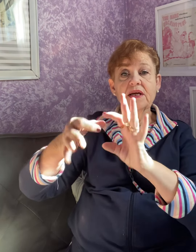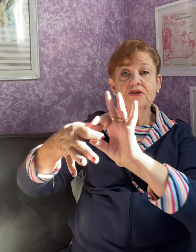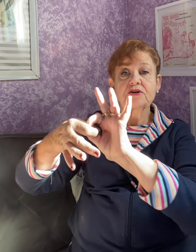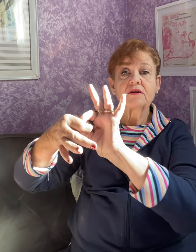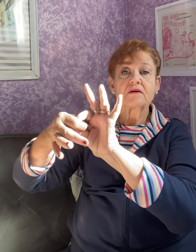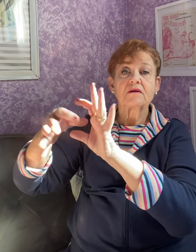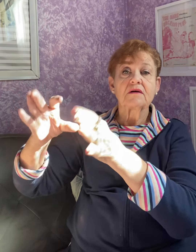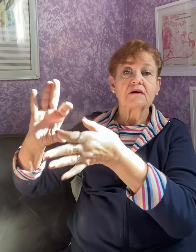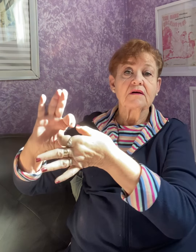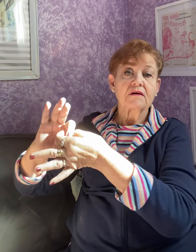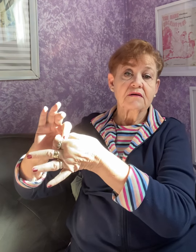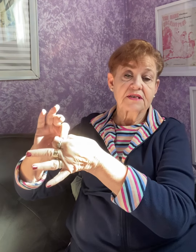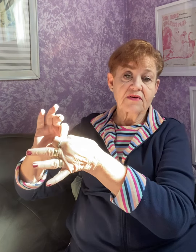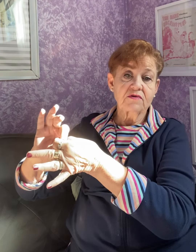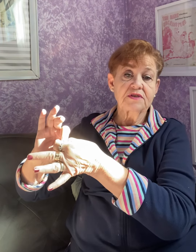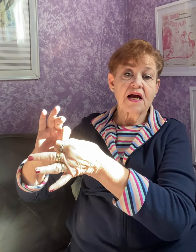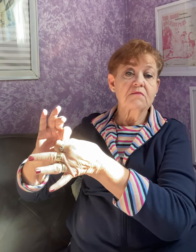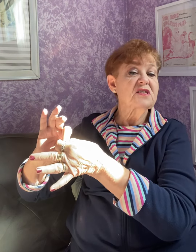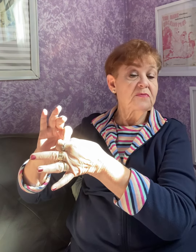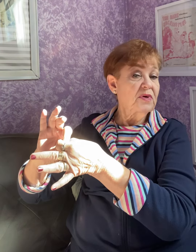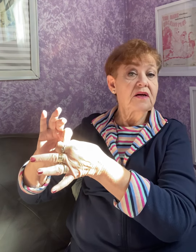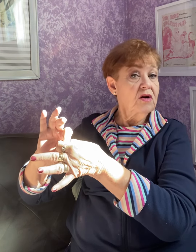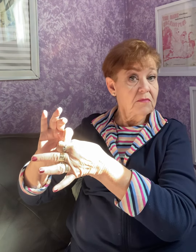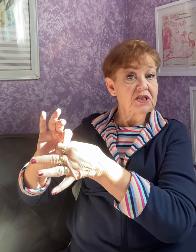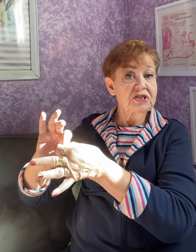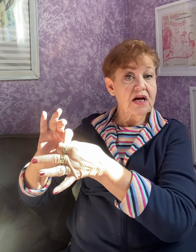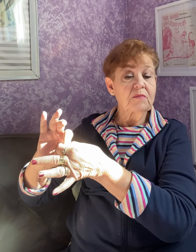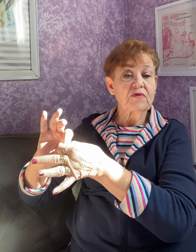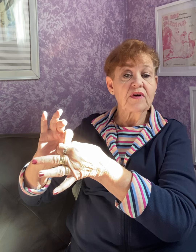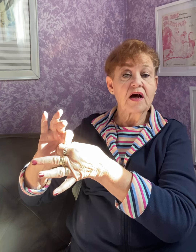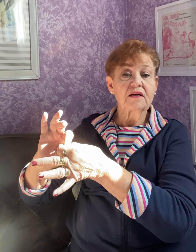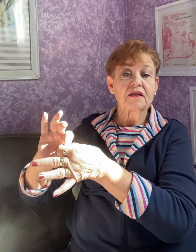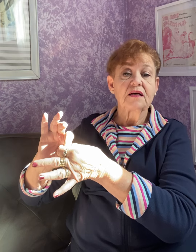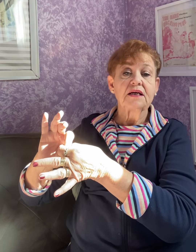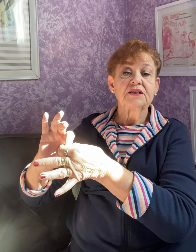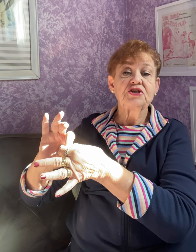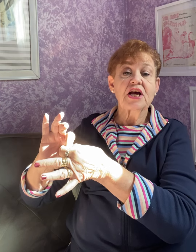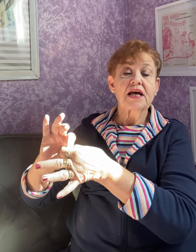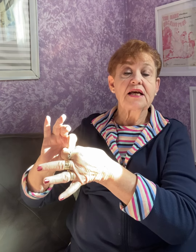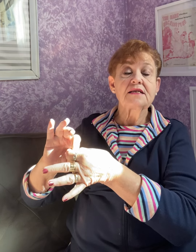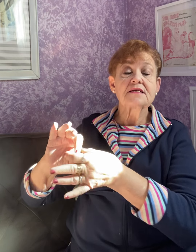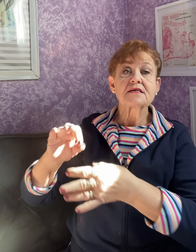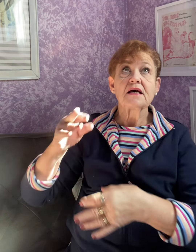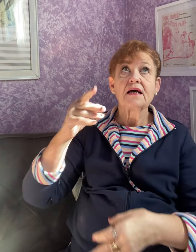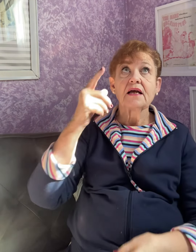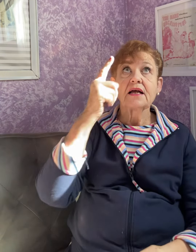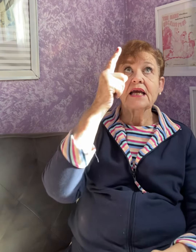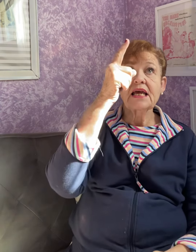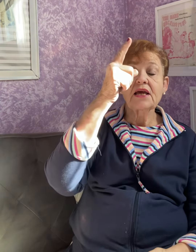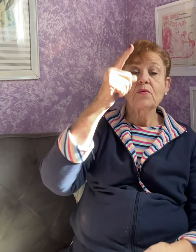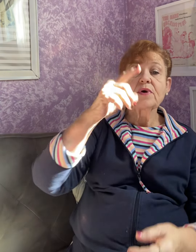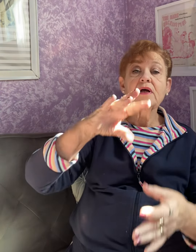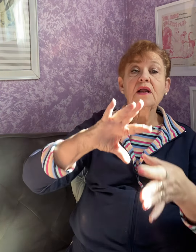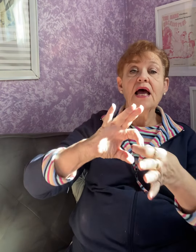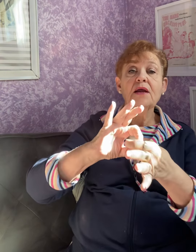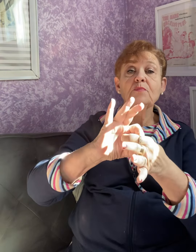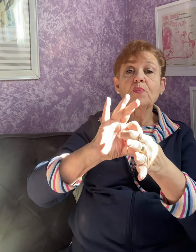Switch several times, depending on how much time you've got. Chains, he will, and